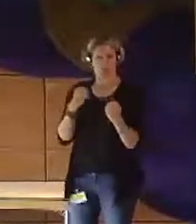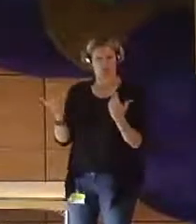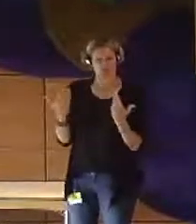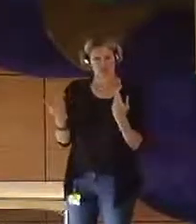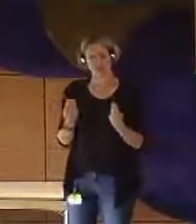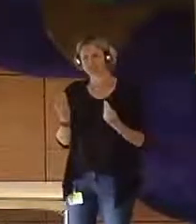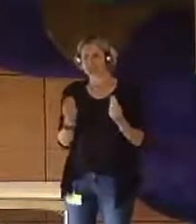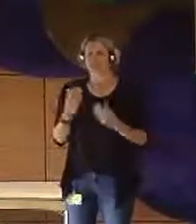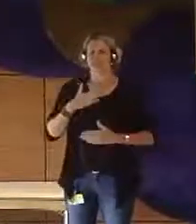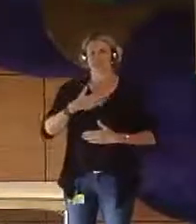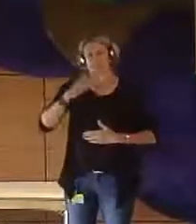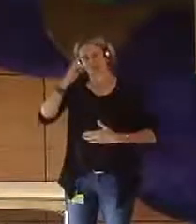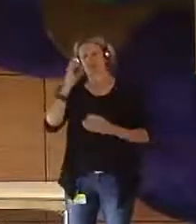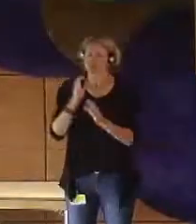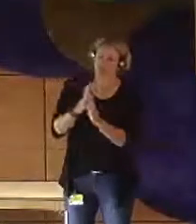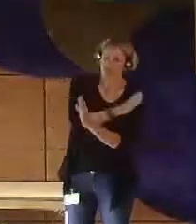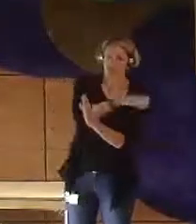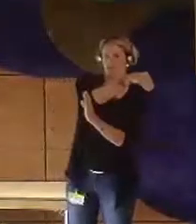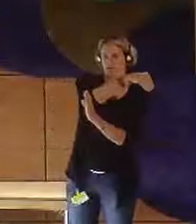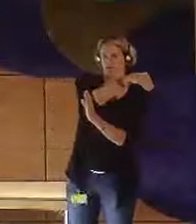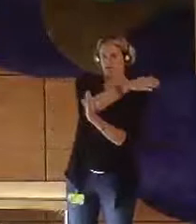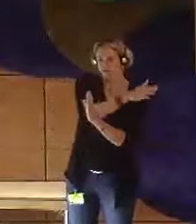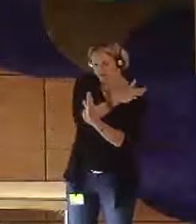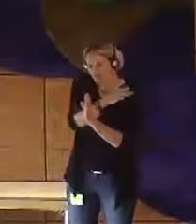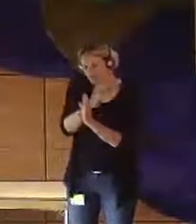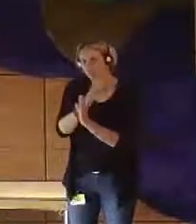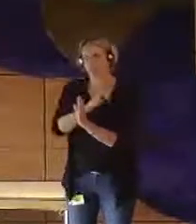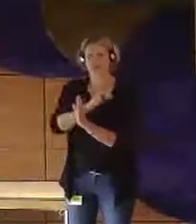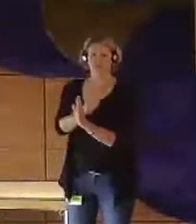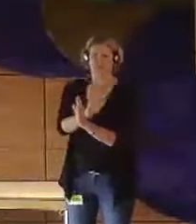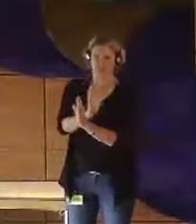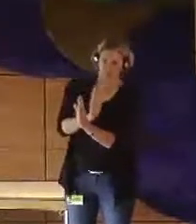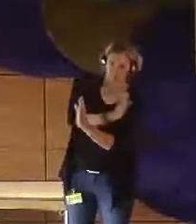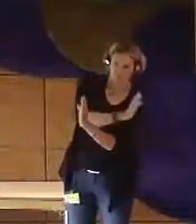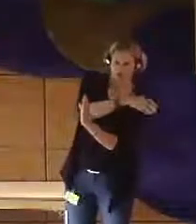within the normal range, and build up over a number of years.